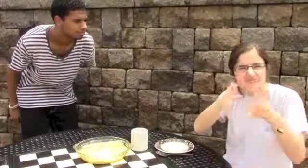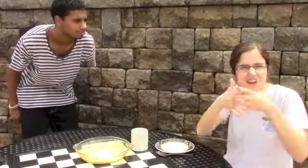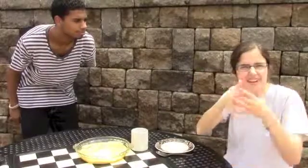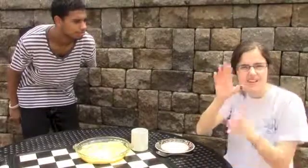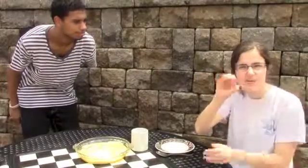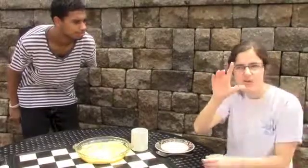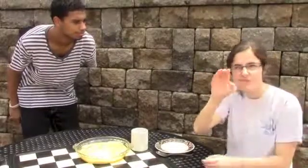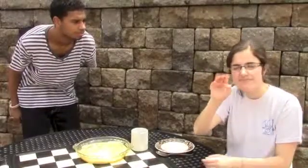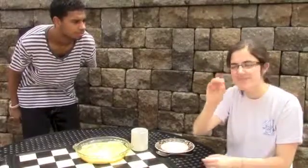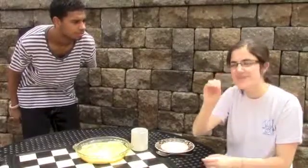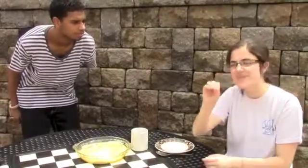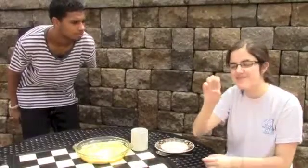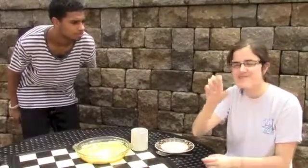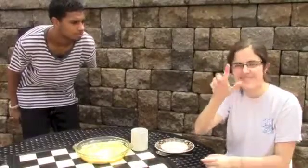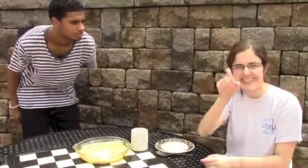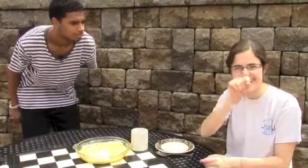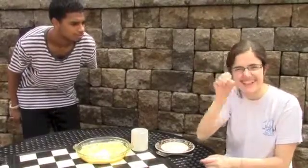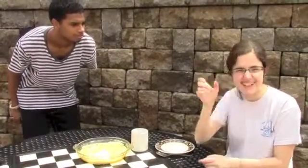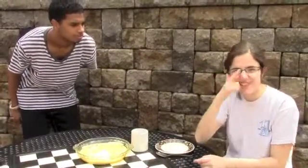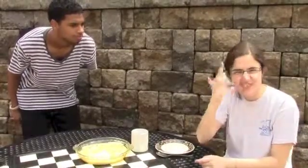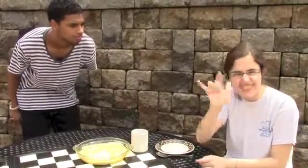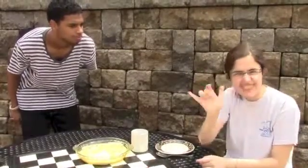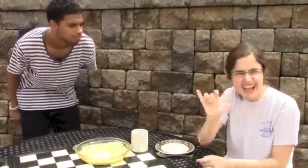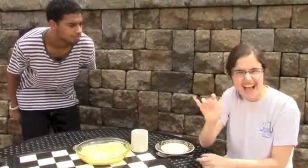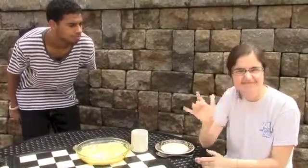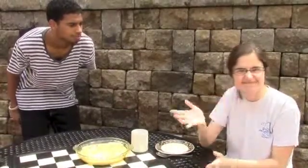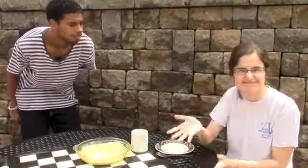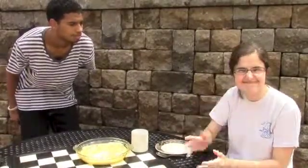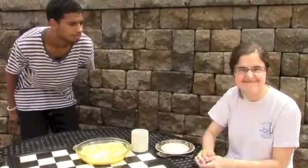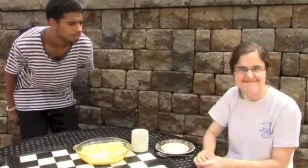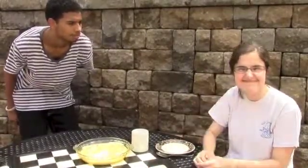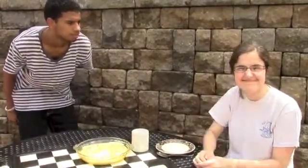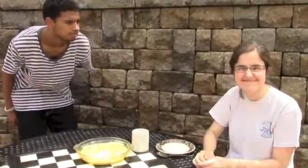It kind of reminds me of our American omelets.